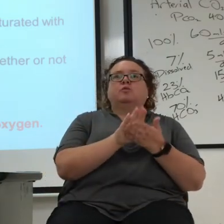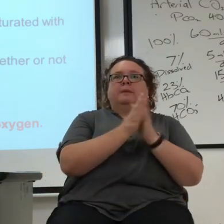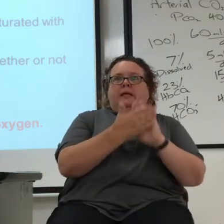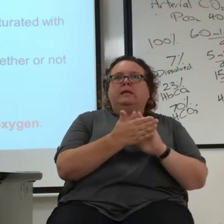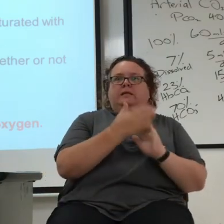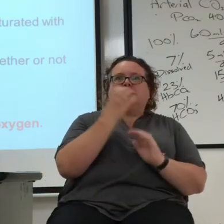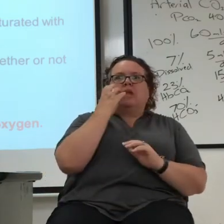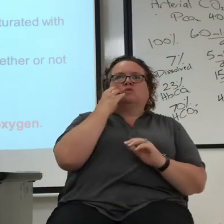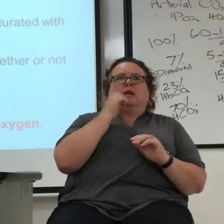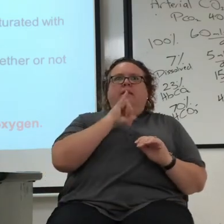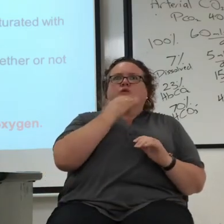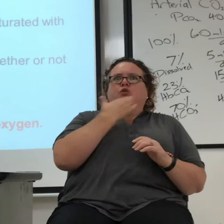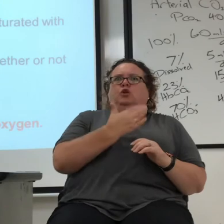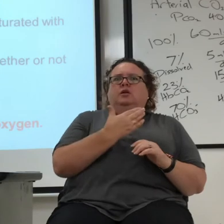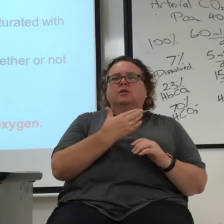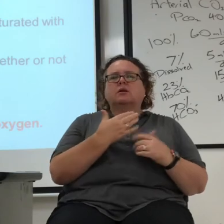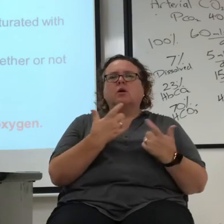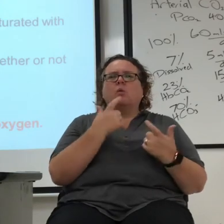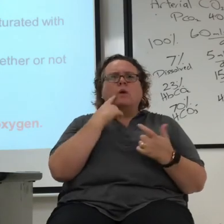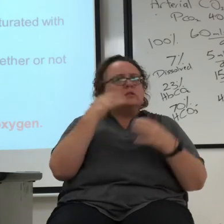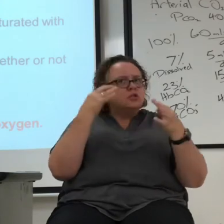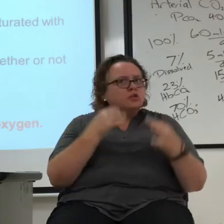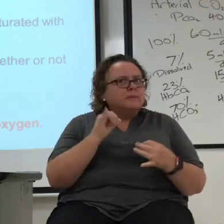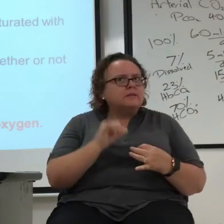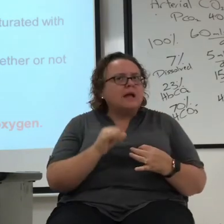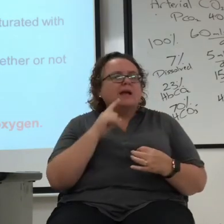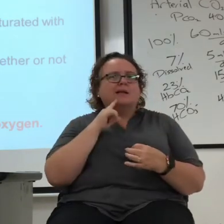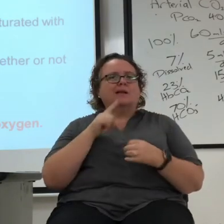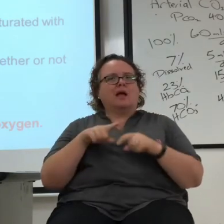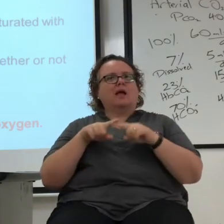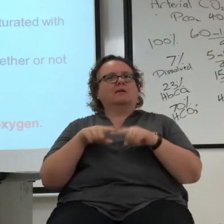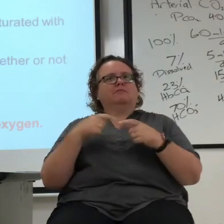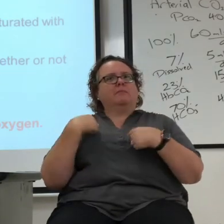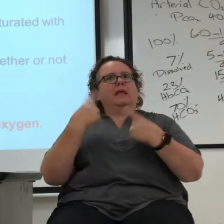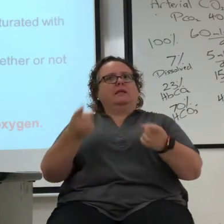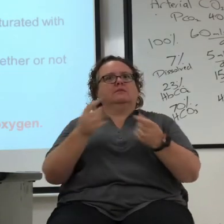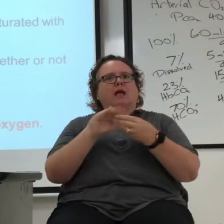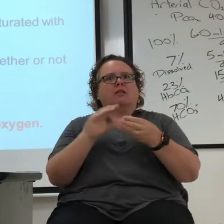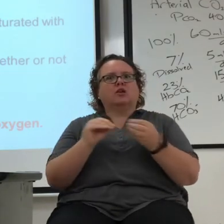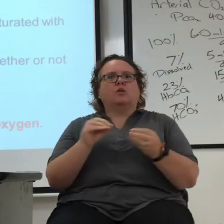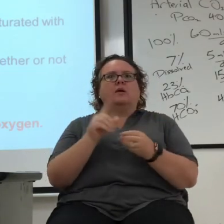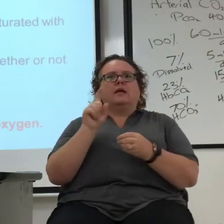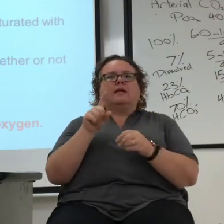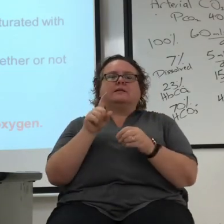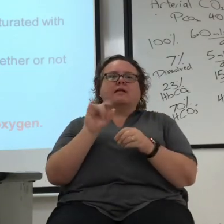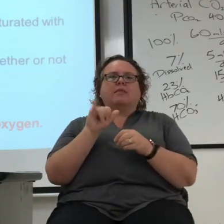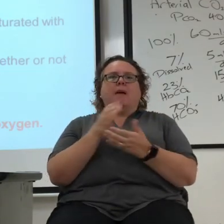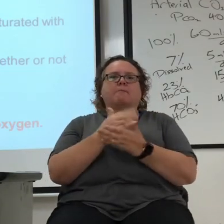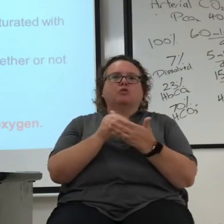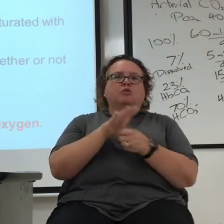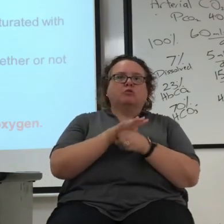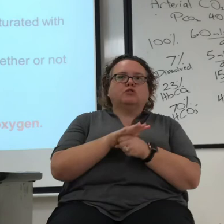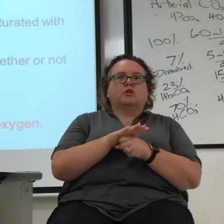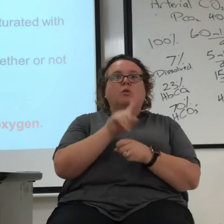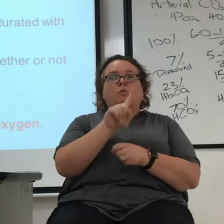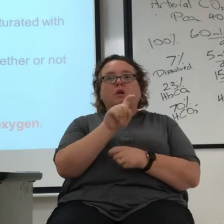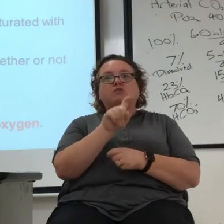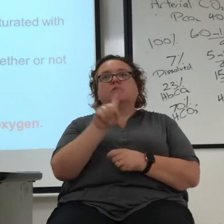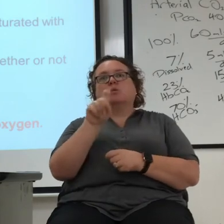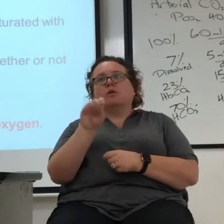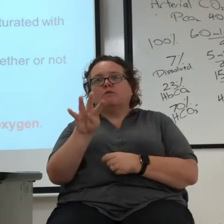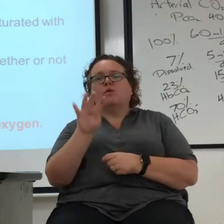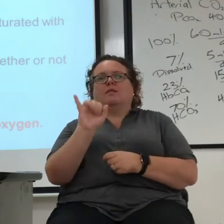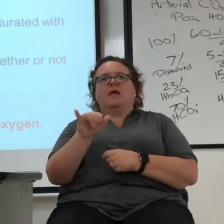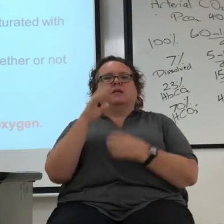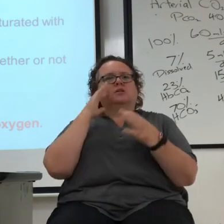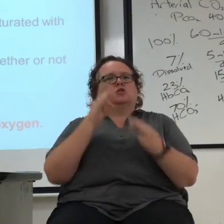Okay, saturation. What determines it? I've been saying it's the partial pressure, that 100, 104. That's the thing. That determines